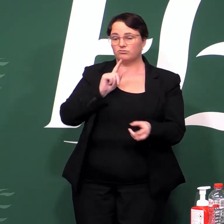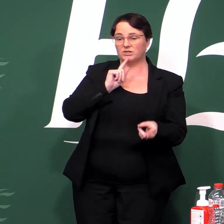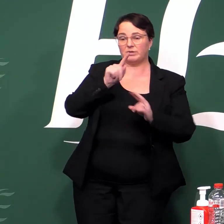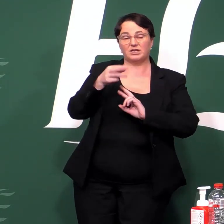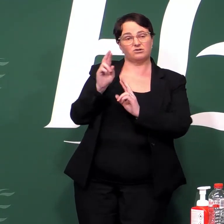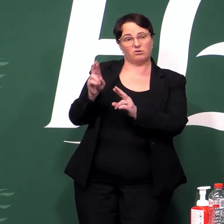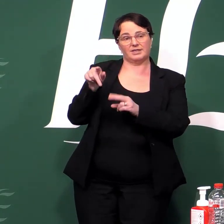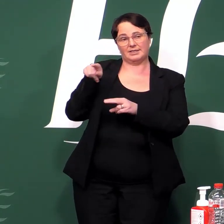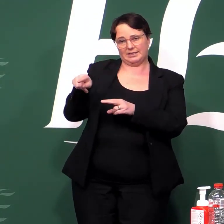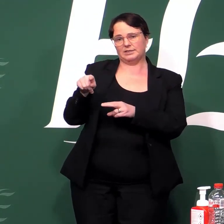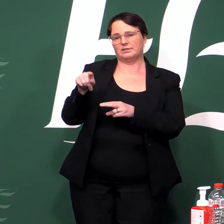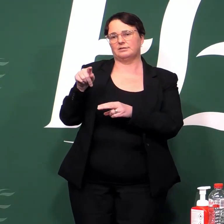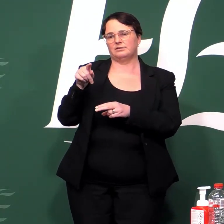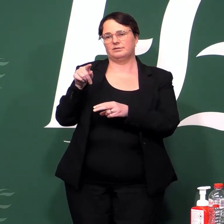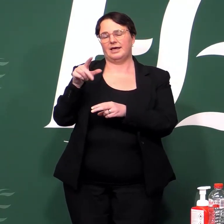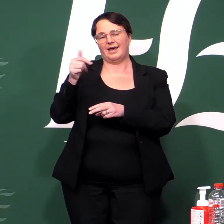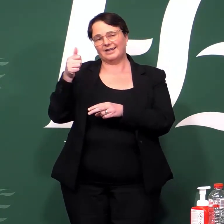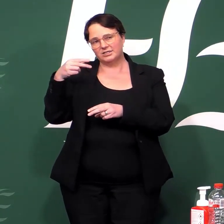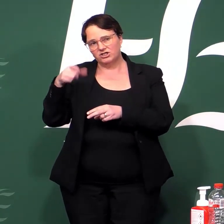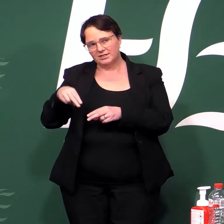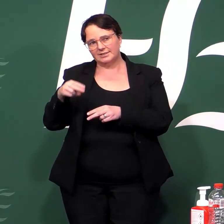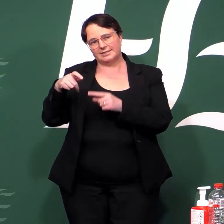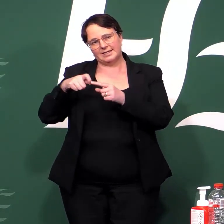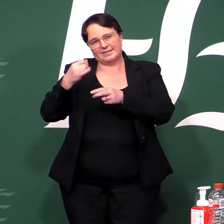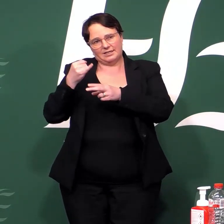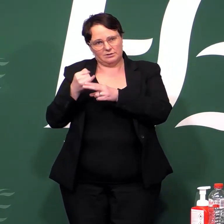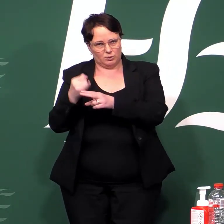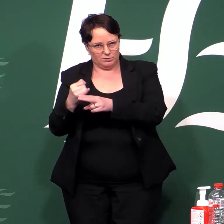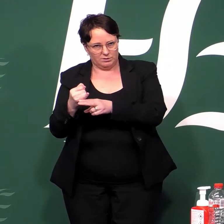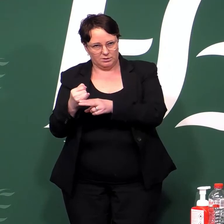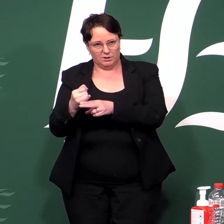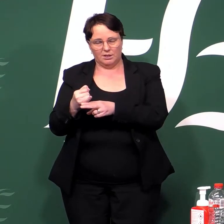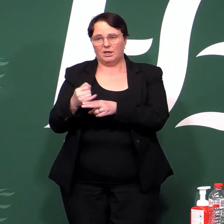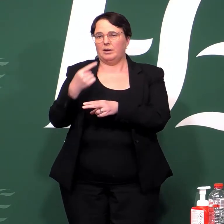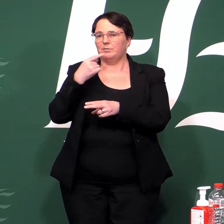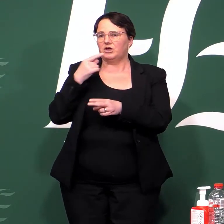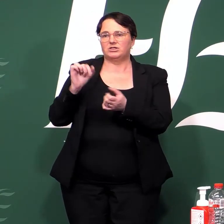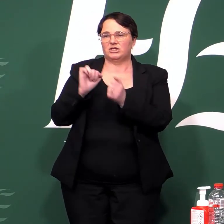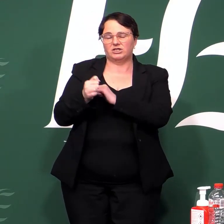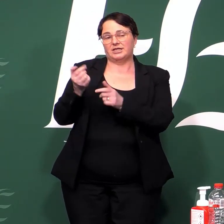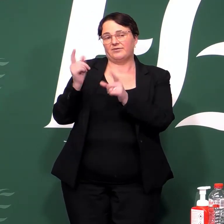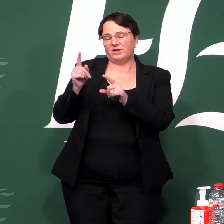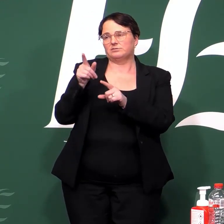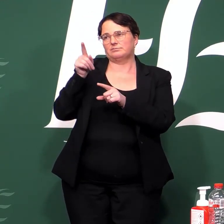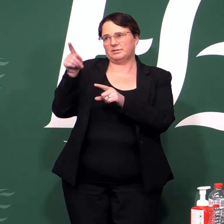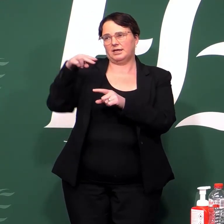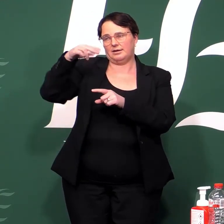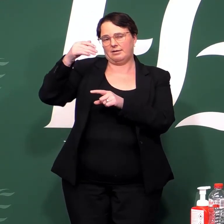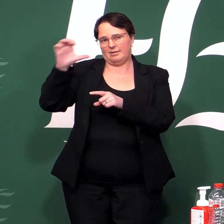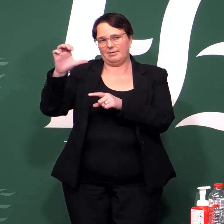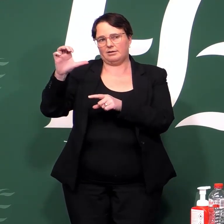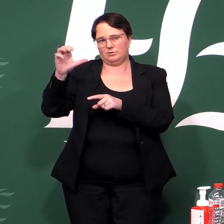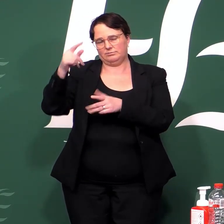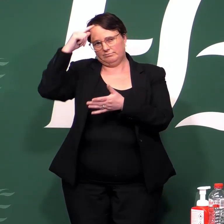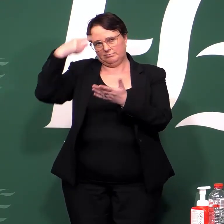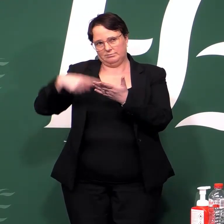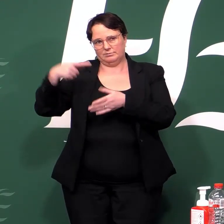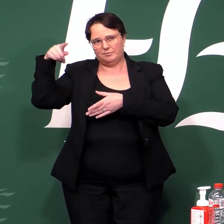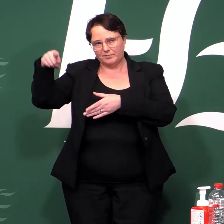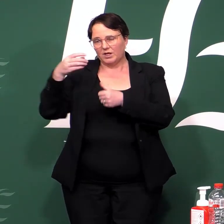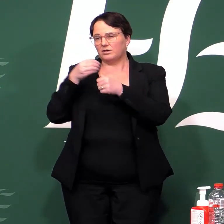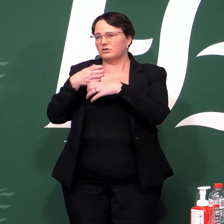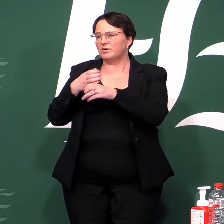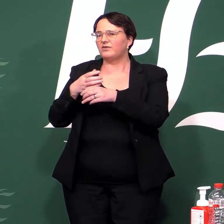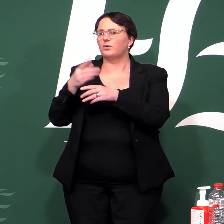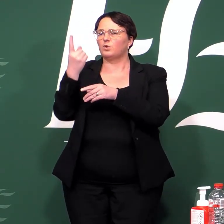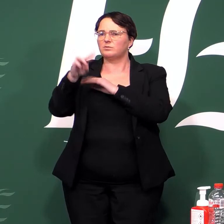testing in terms of the pods. In relation to any changes in advice, that will come from NIAC. They have looked at this before, and different countries have different periods in terms of